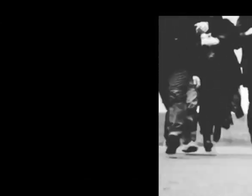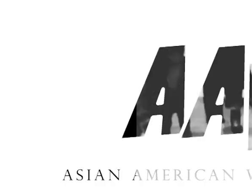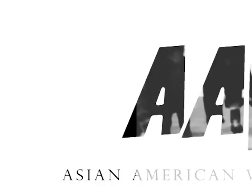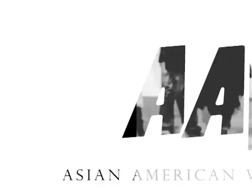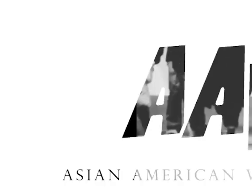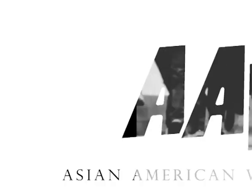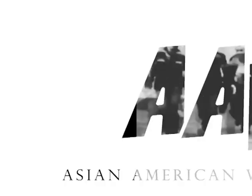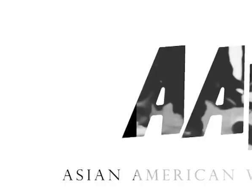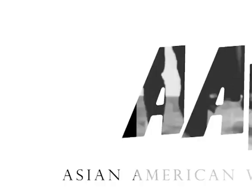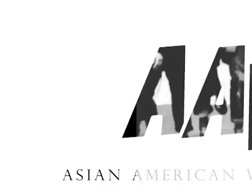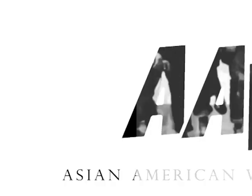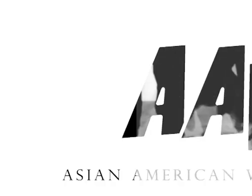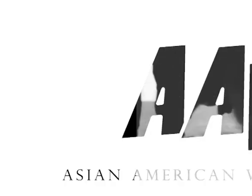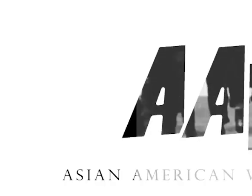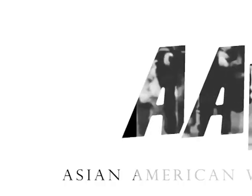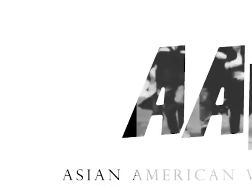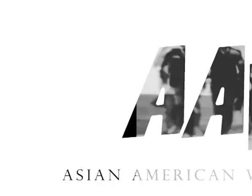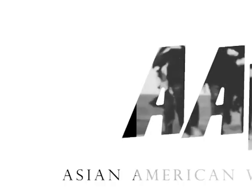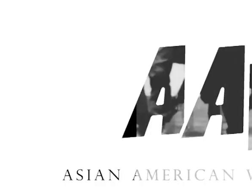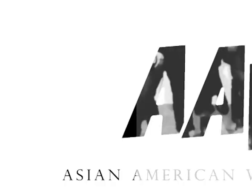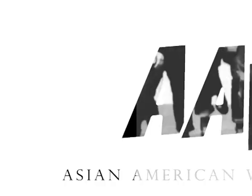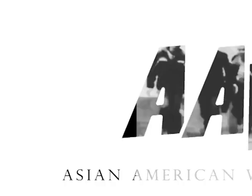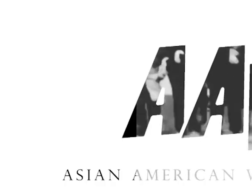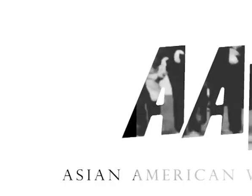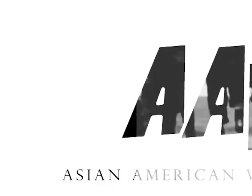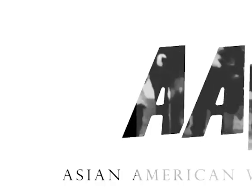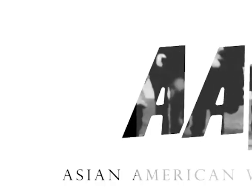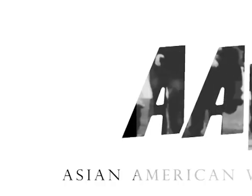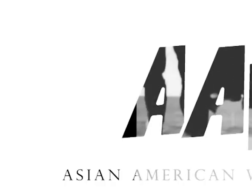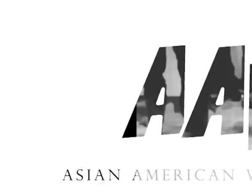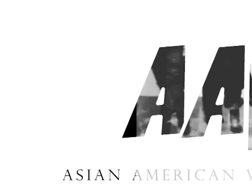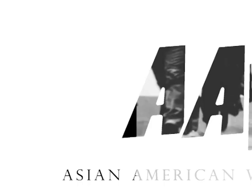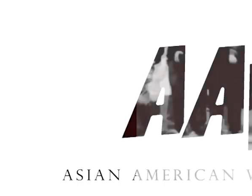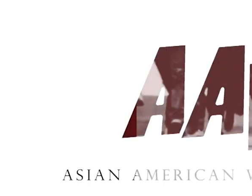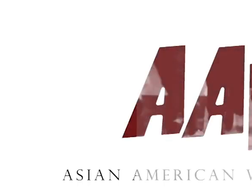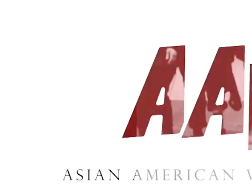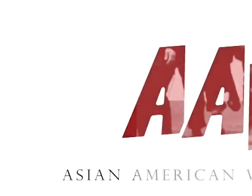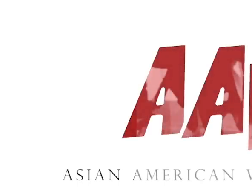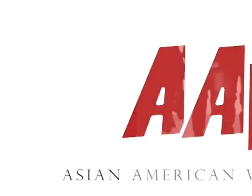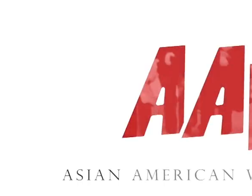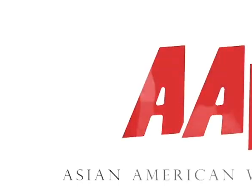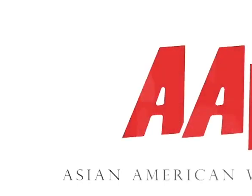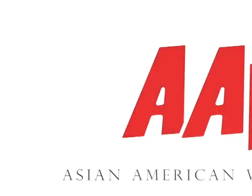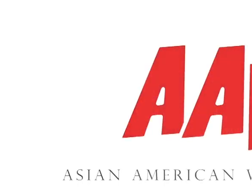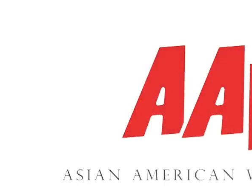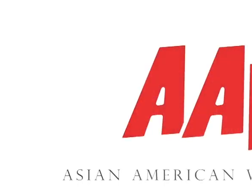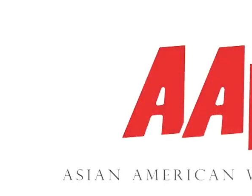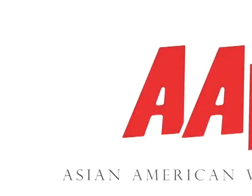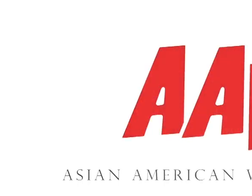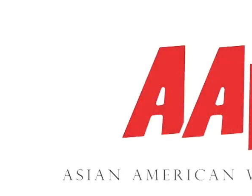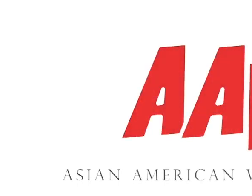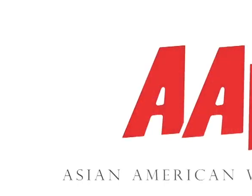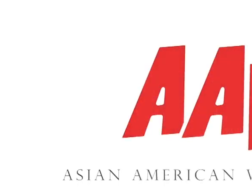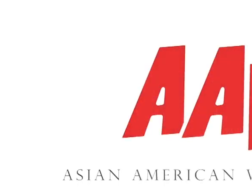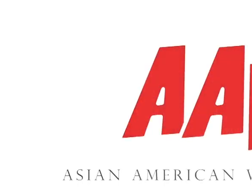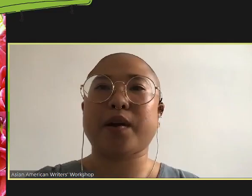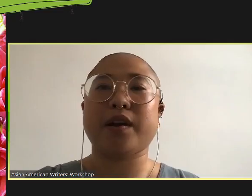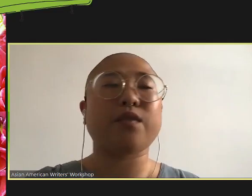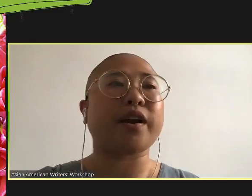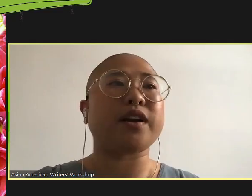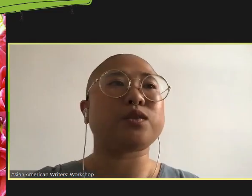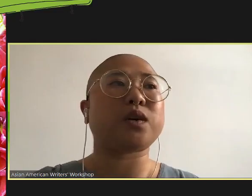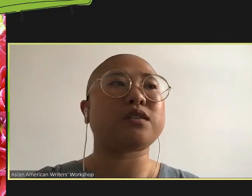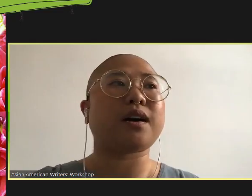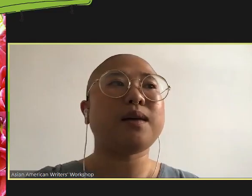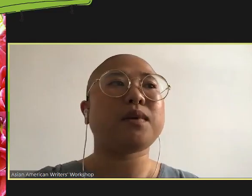Hello, hello. Hi, everyone. My name is Tiffany, and I am the Events and Workshops Coordinator at the Asian